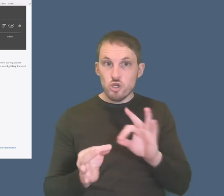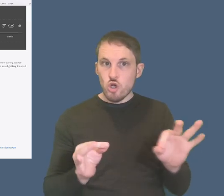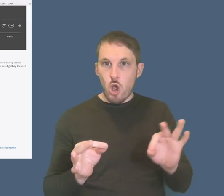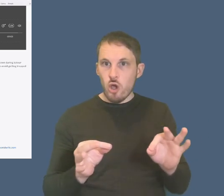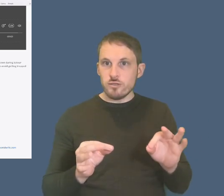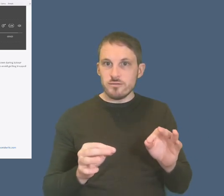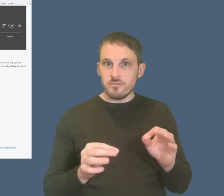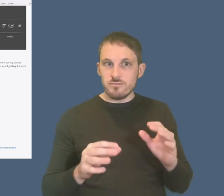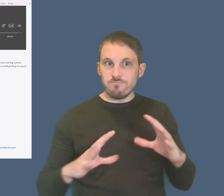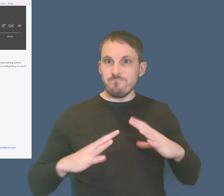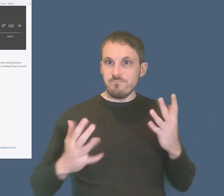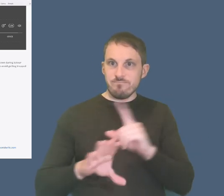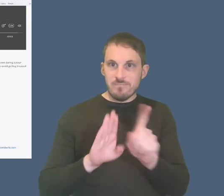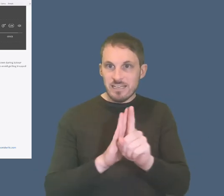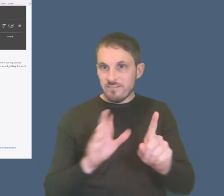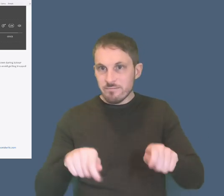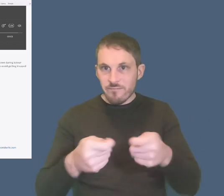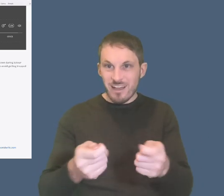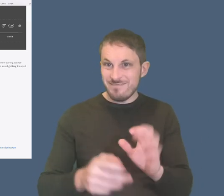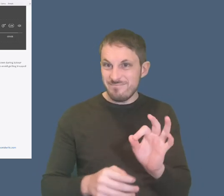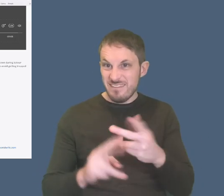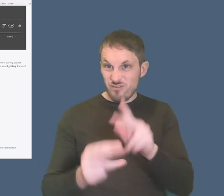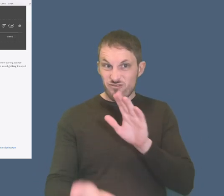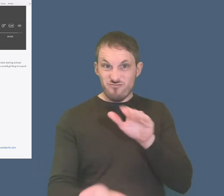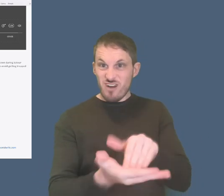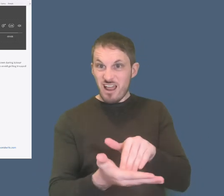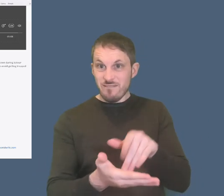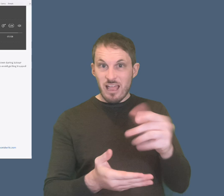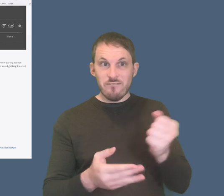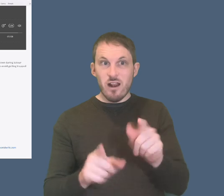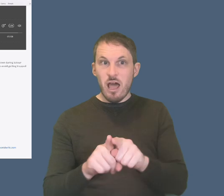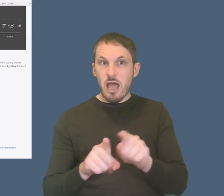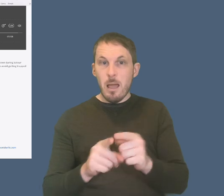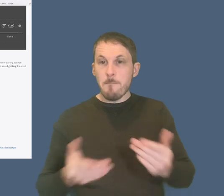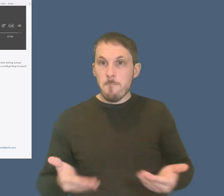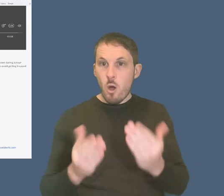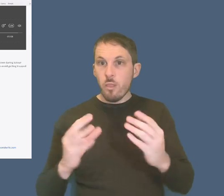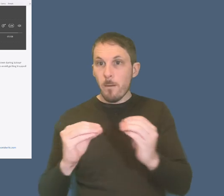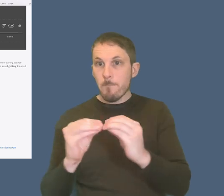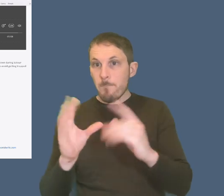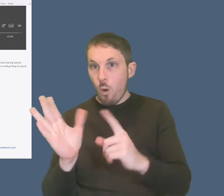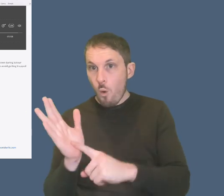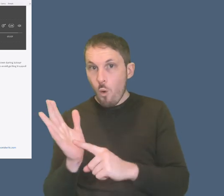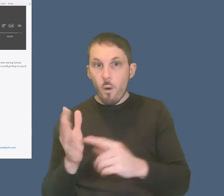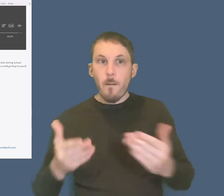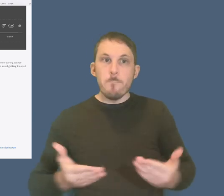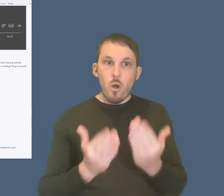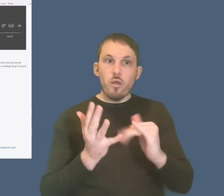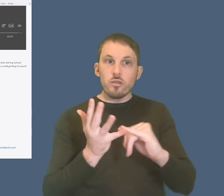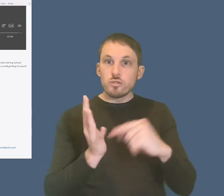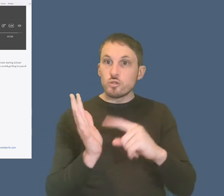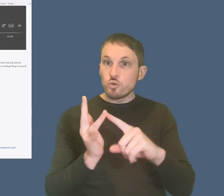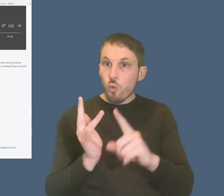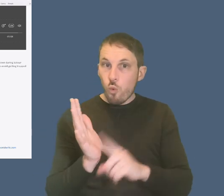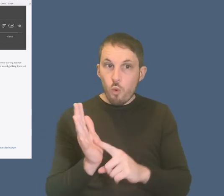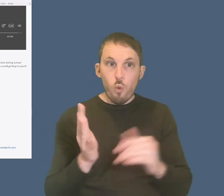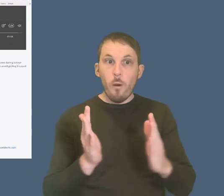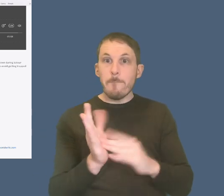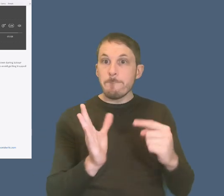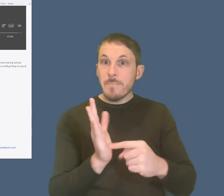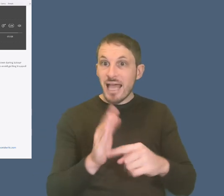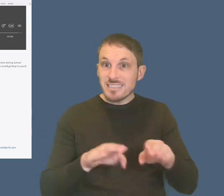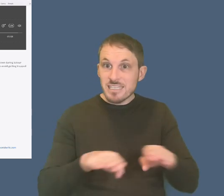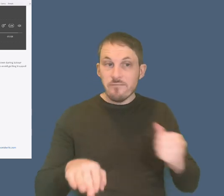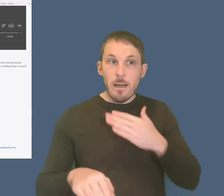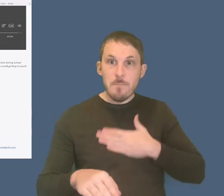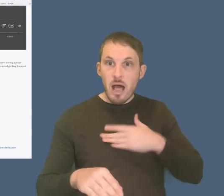if you arrive to your birth room and there is a birth ball and a birth stool and a mat on the floor and a bath full of